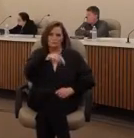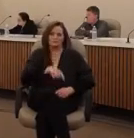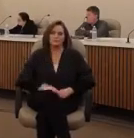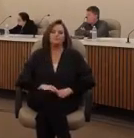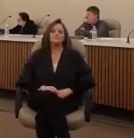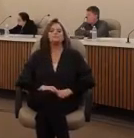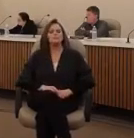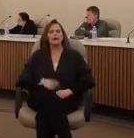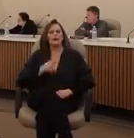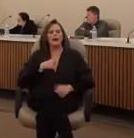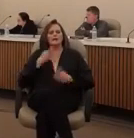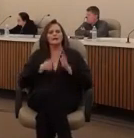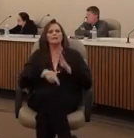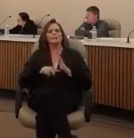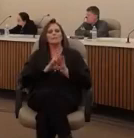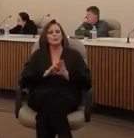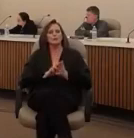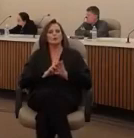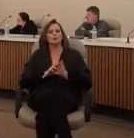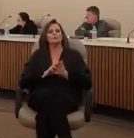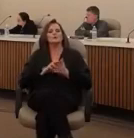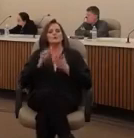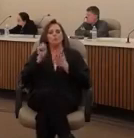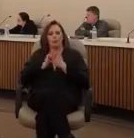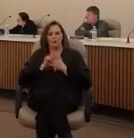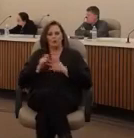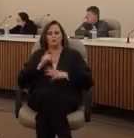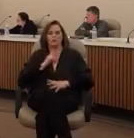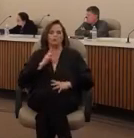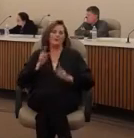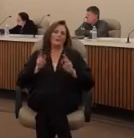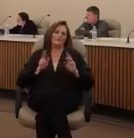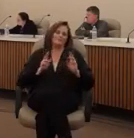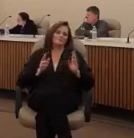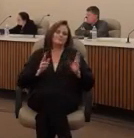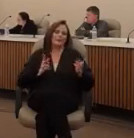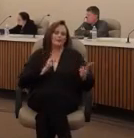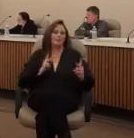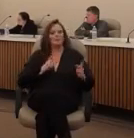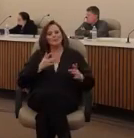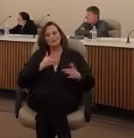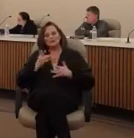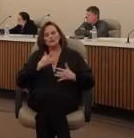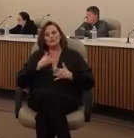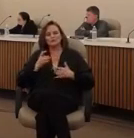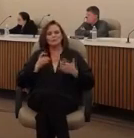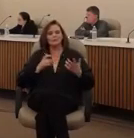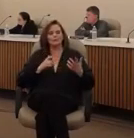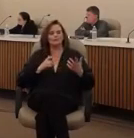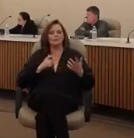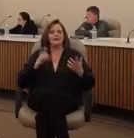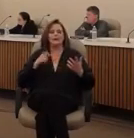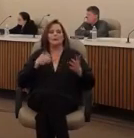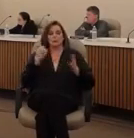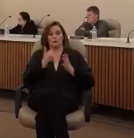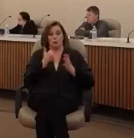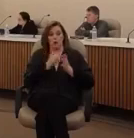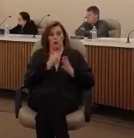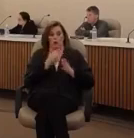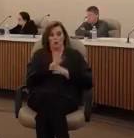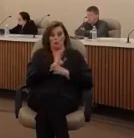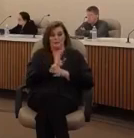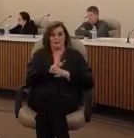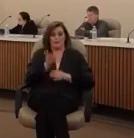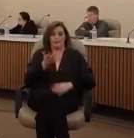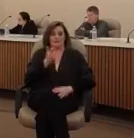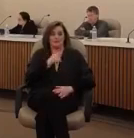the minutes from the zoning board, so I know that the concerns raised by, really it was a nearby business that